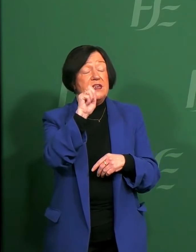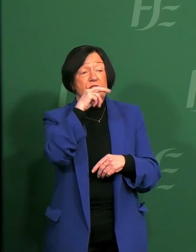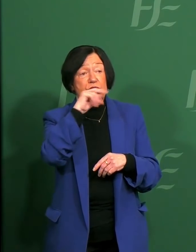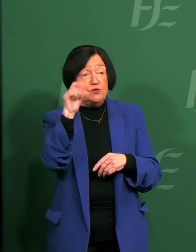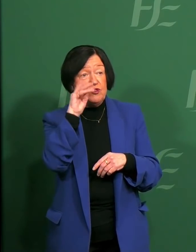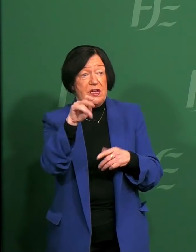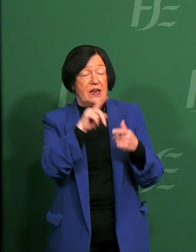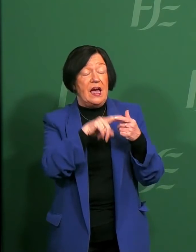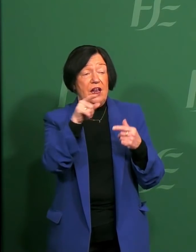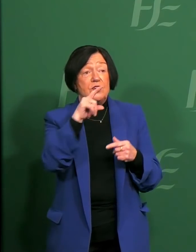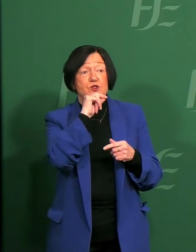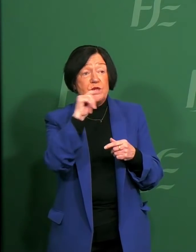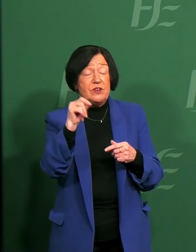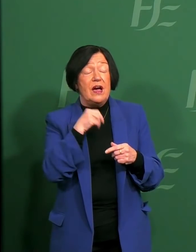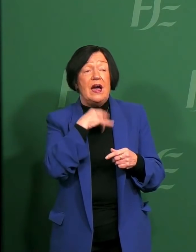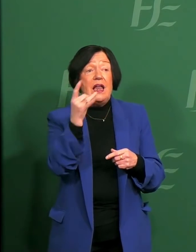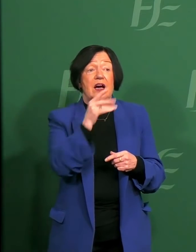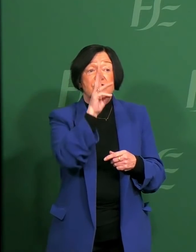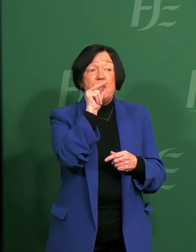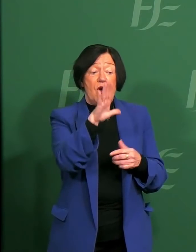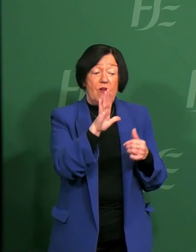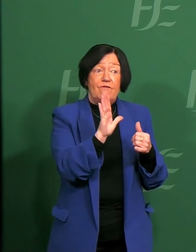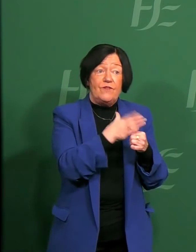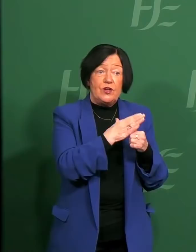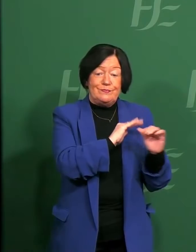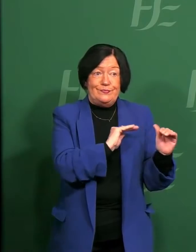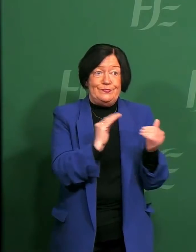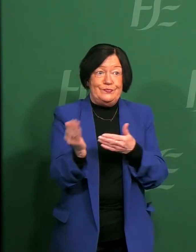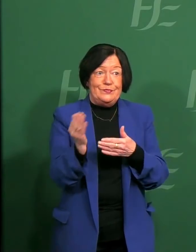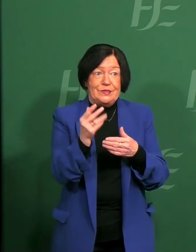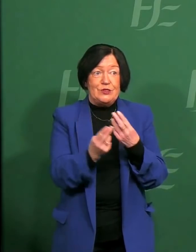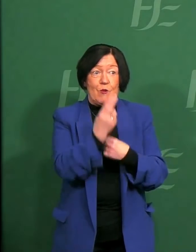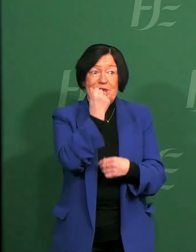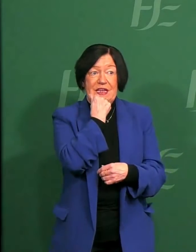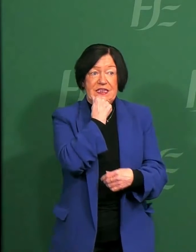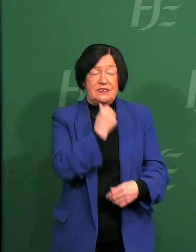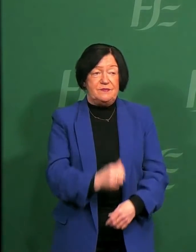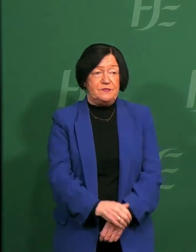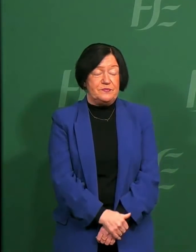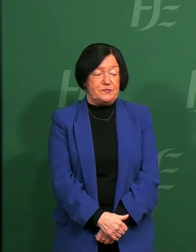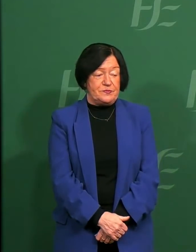HSE Live Twitter feed. And can I ask Paul Reid first to give his weekly update?